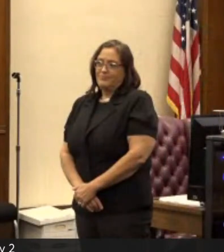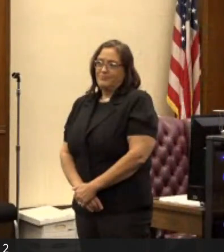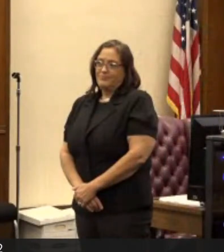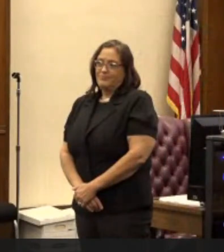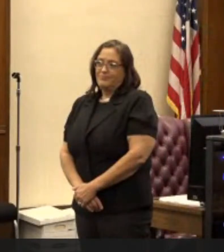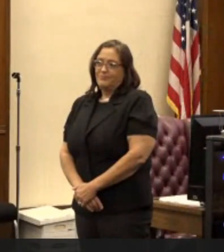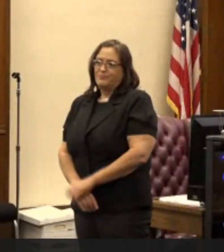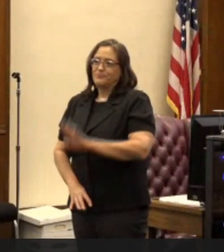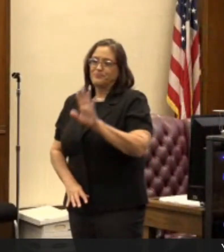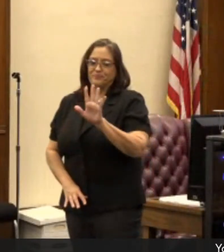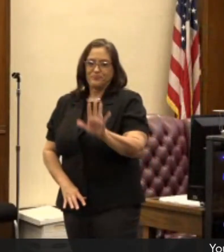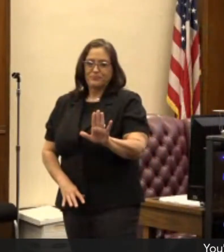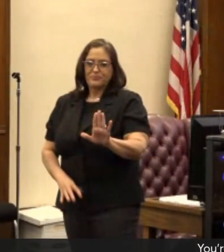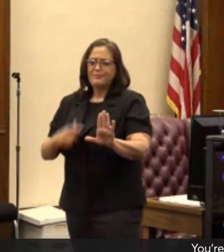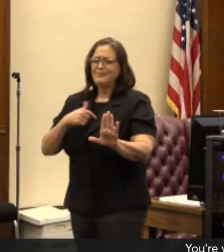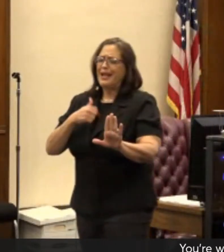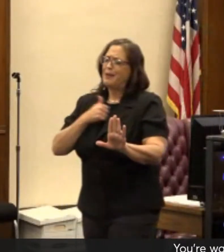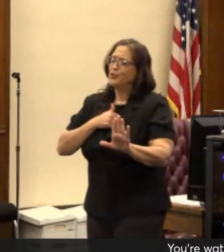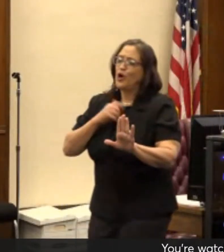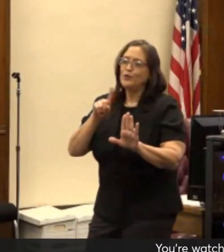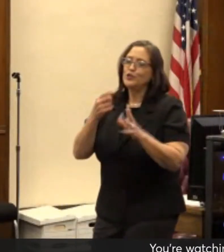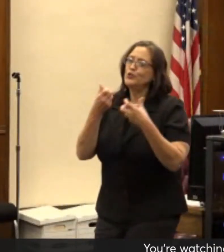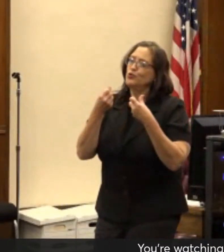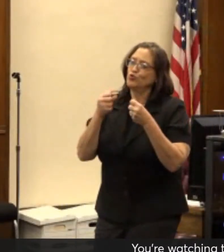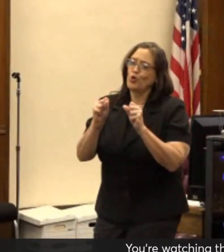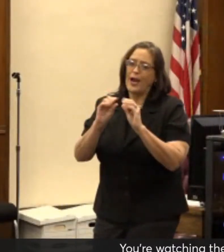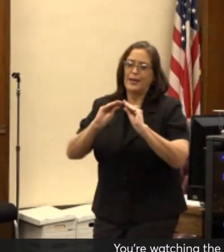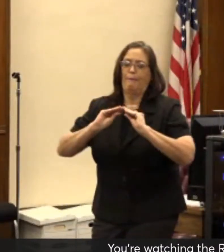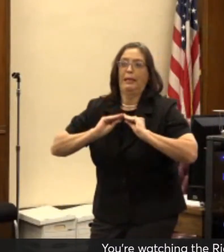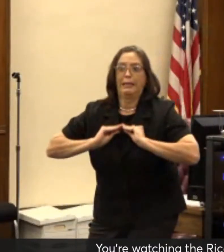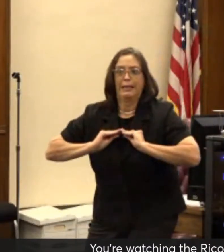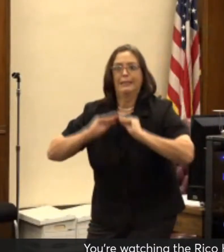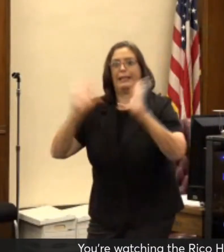Sorry, we're just trying to be absolutely clear. Yeah.